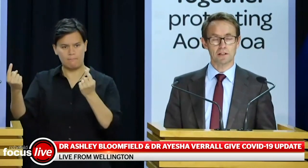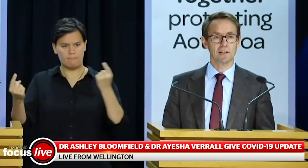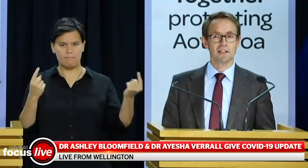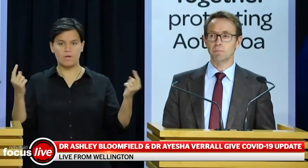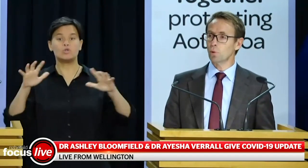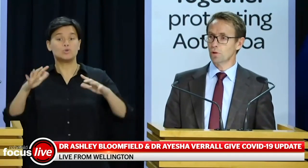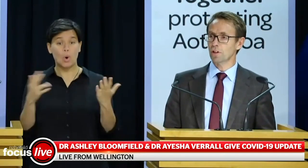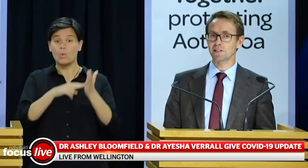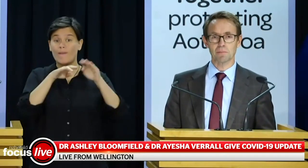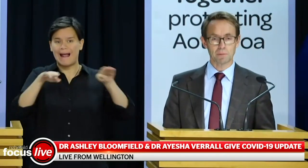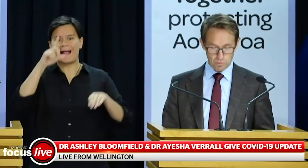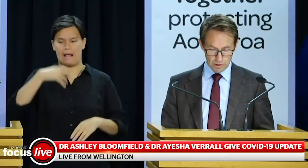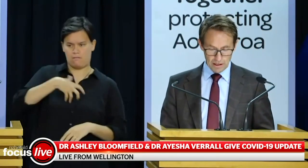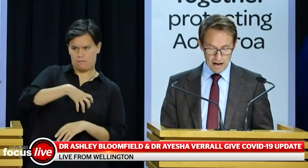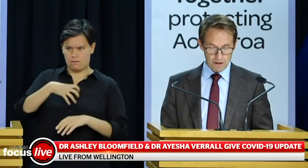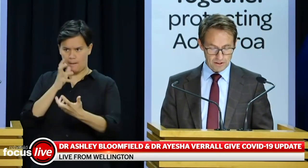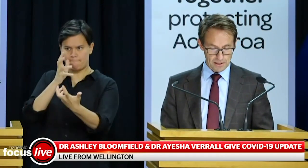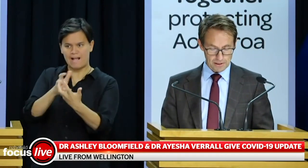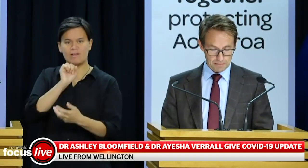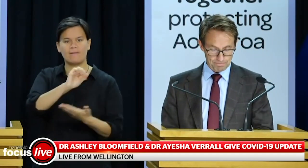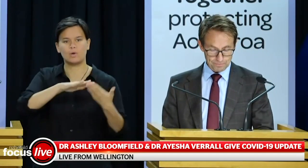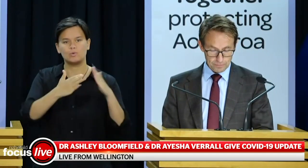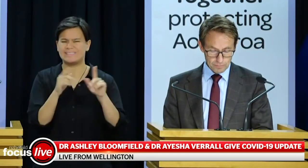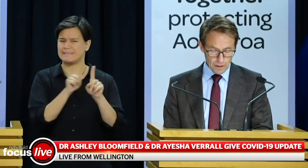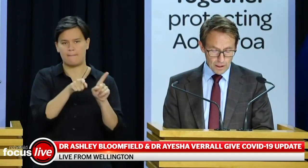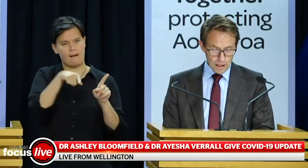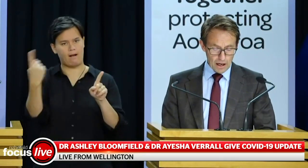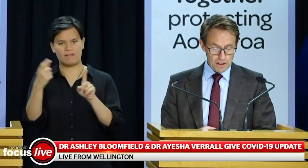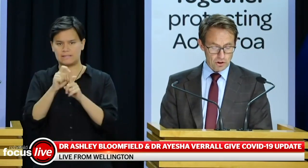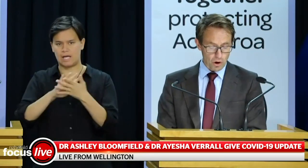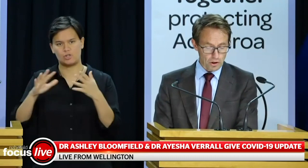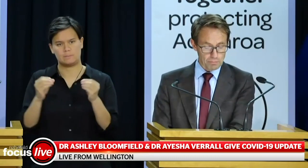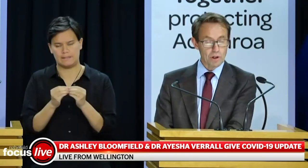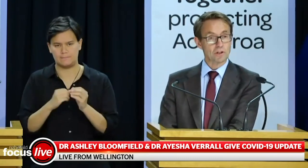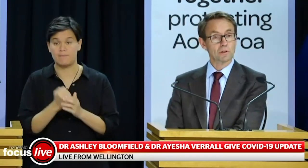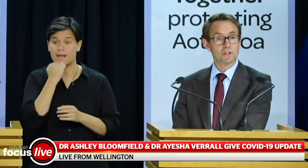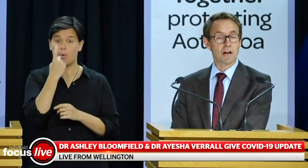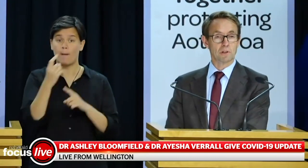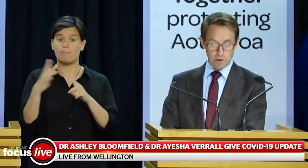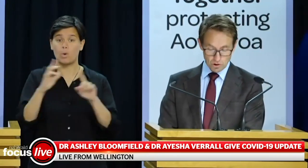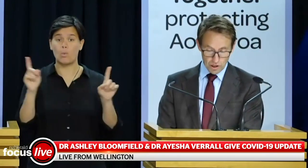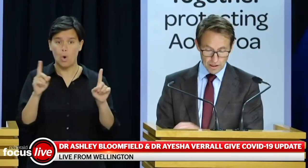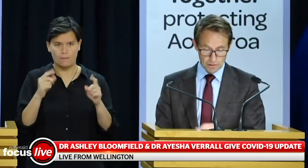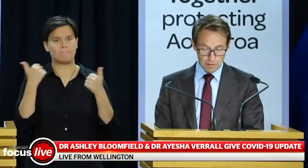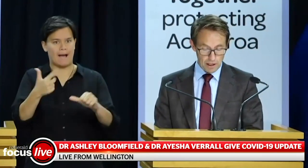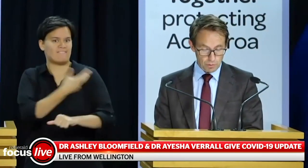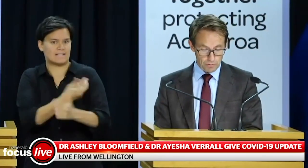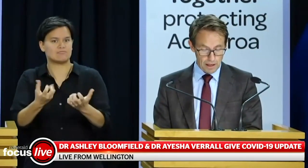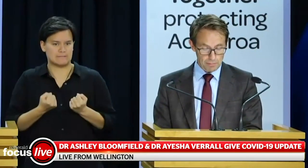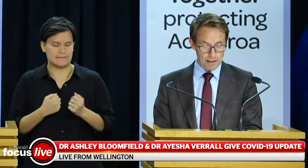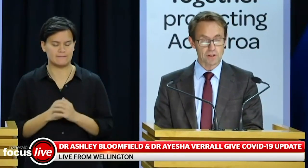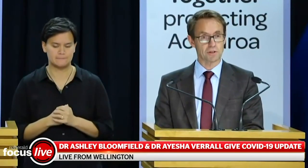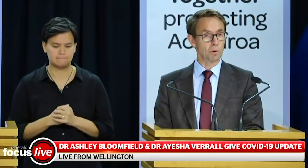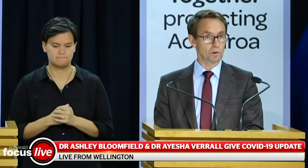flexibility to do that. The important thing is that people are vaccinated. Our national online booking tool is currently on track to be available